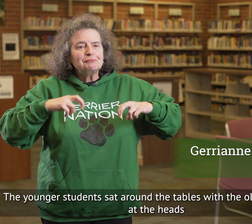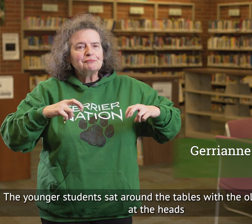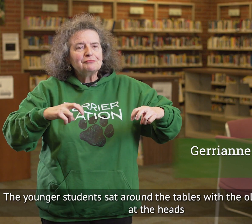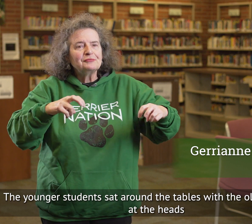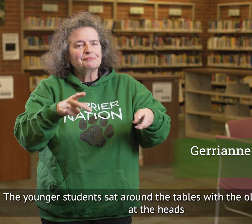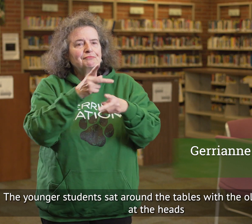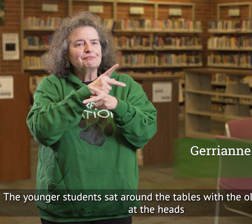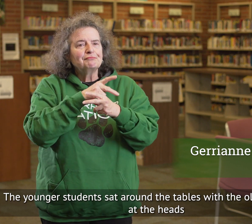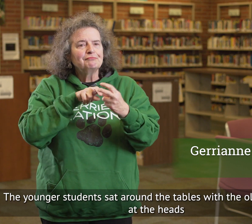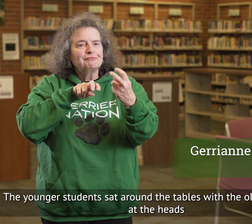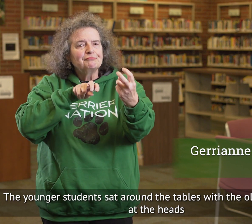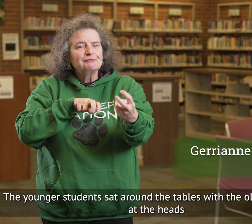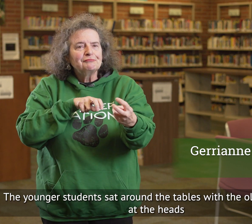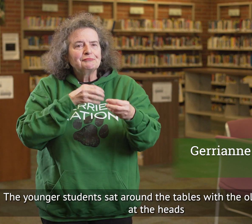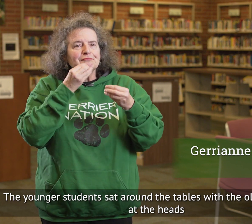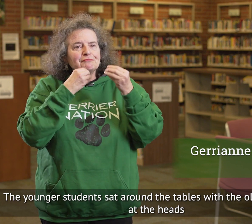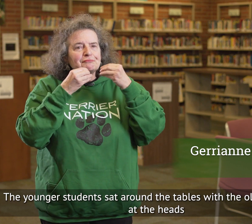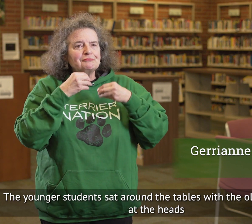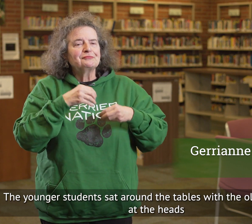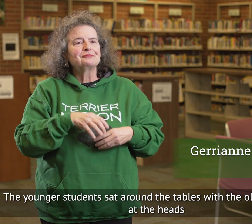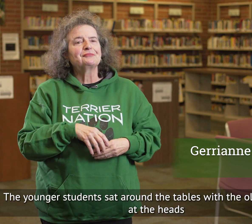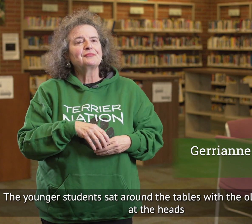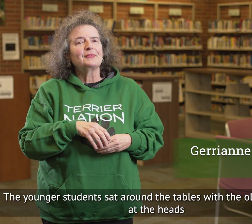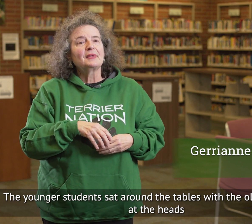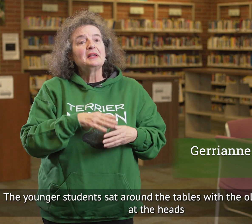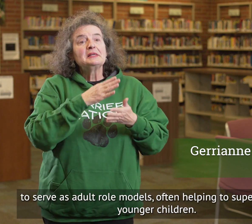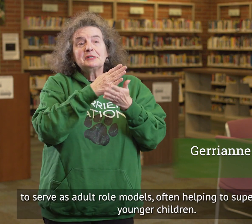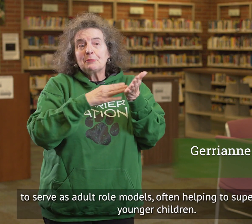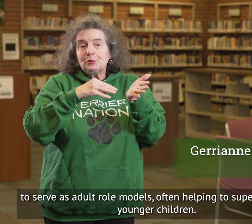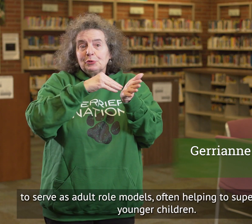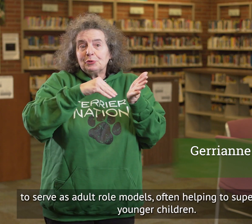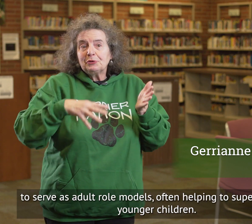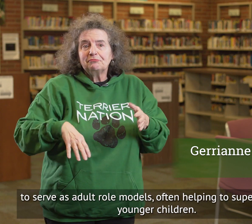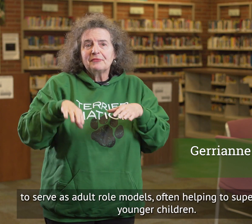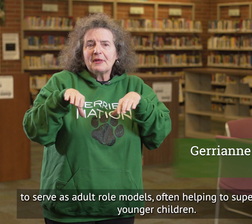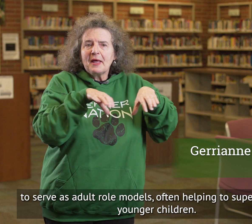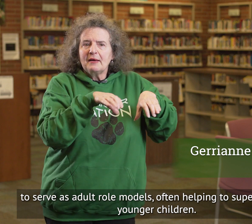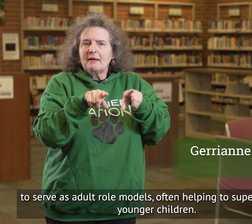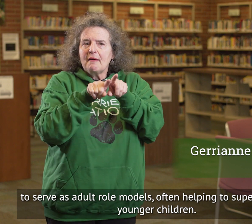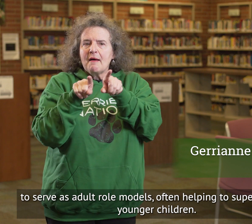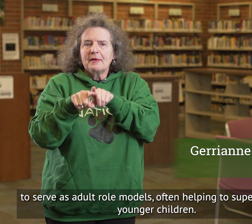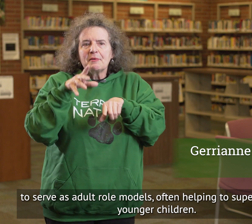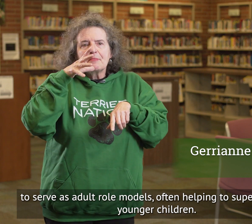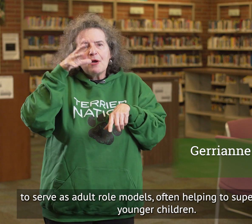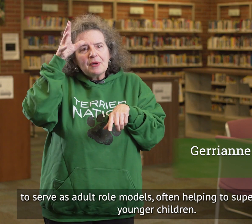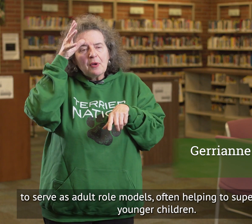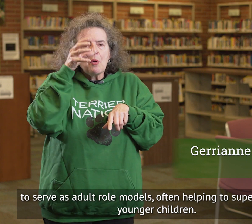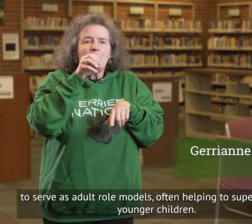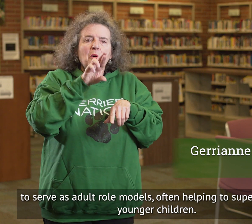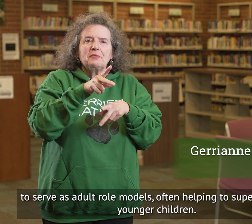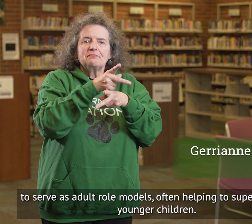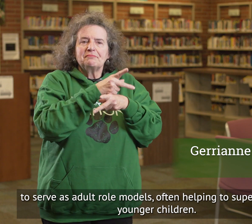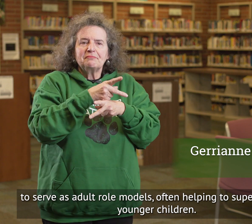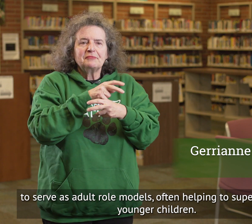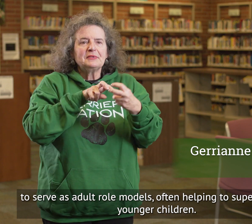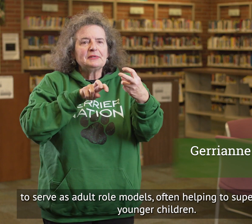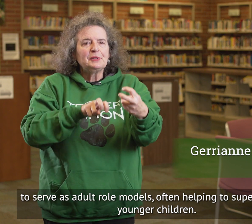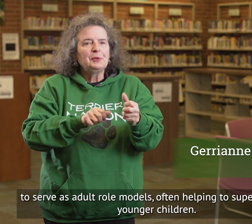sat around the tables with the older students at the heads to serve as adult role models, often helping to supervise the